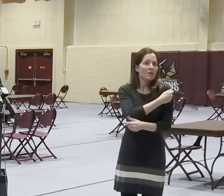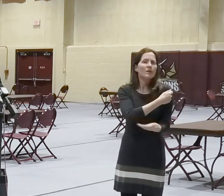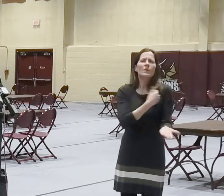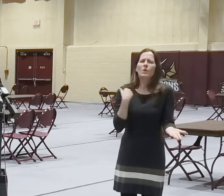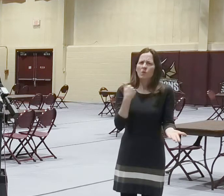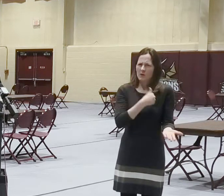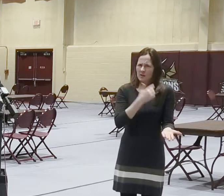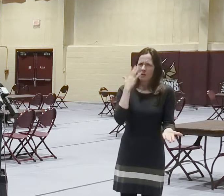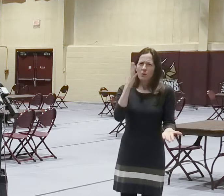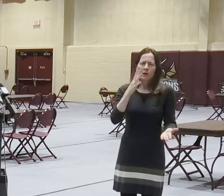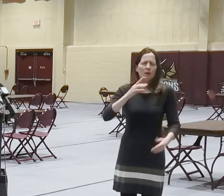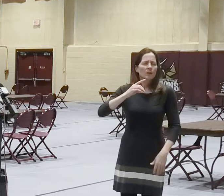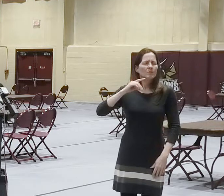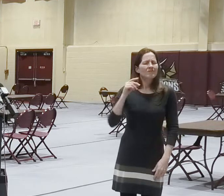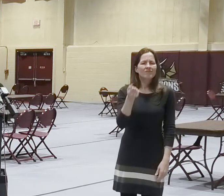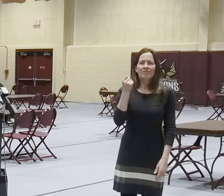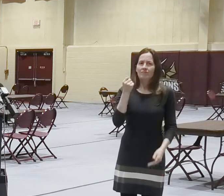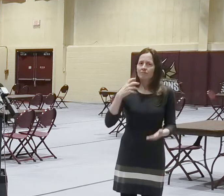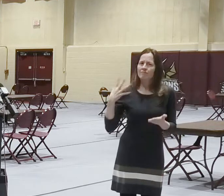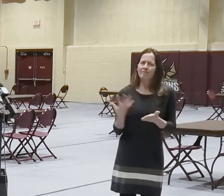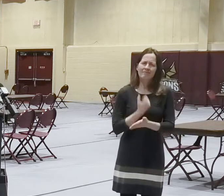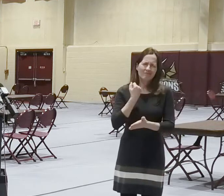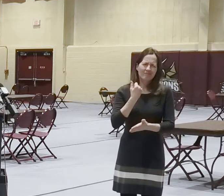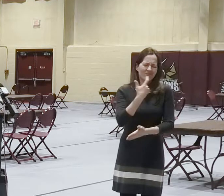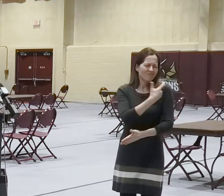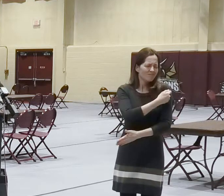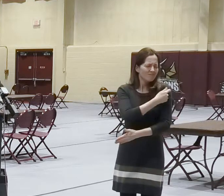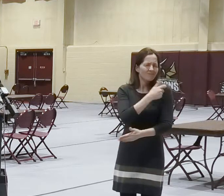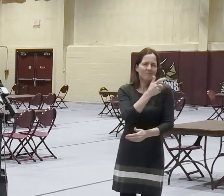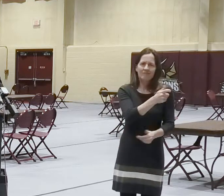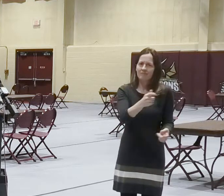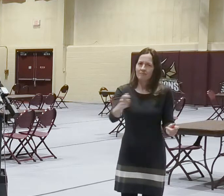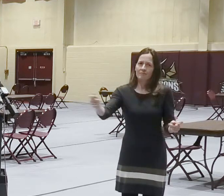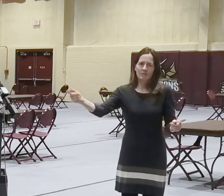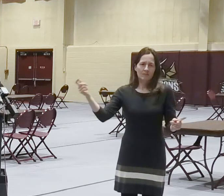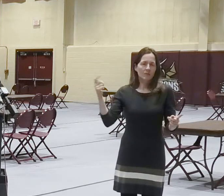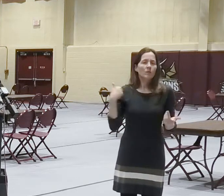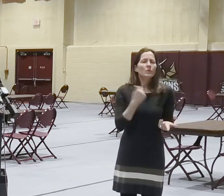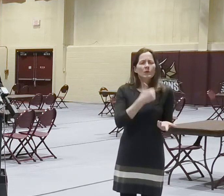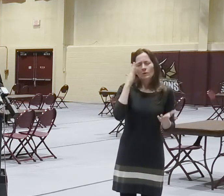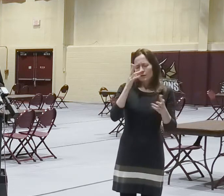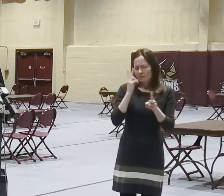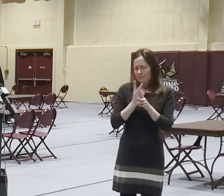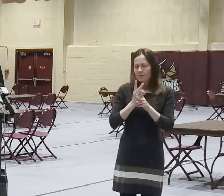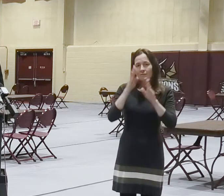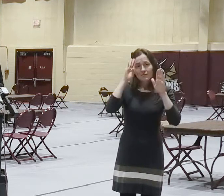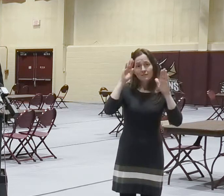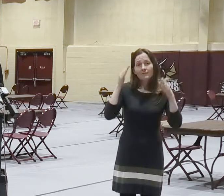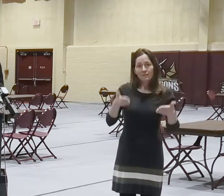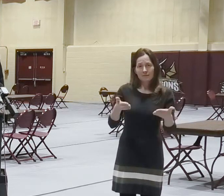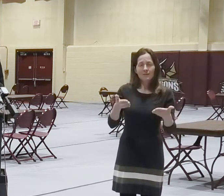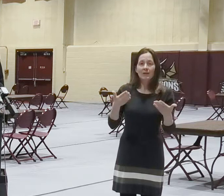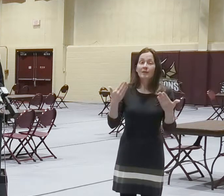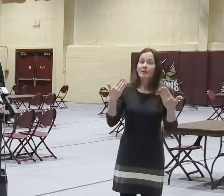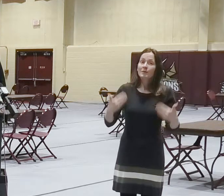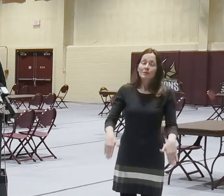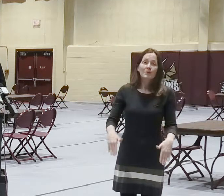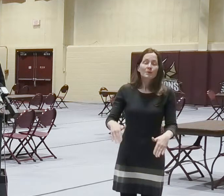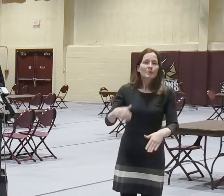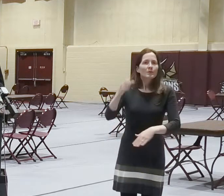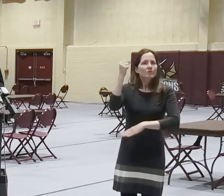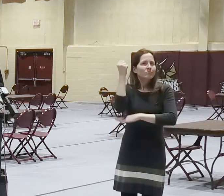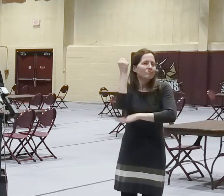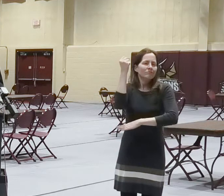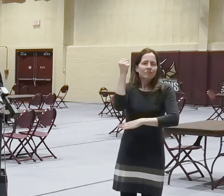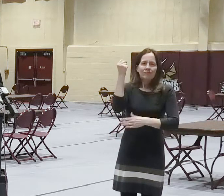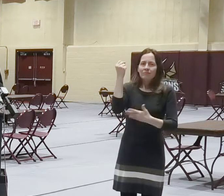in arms immediately. We remain focused on this historic effort to get